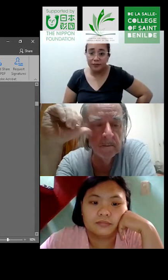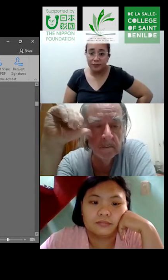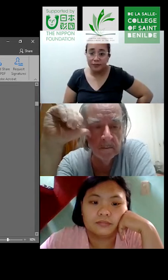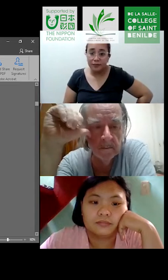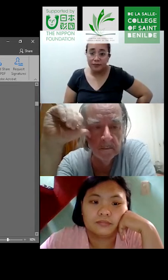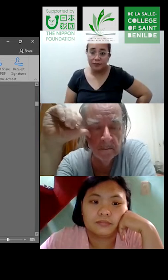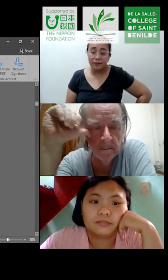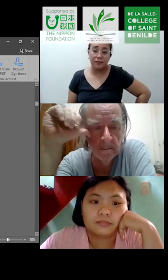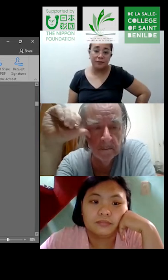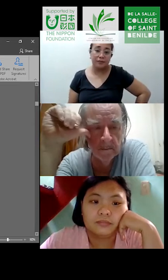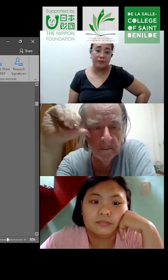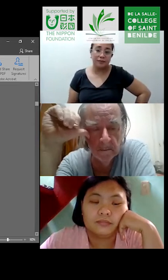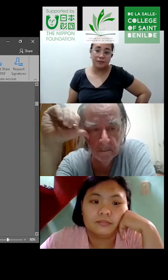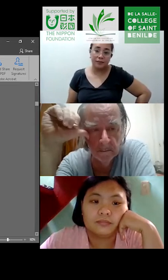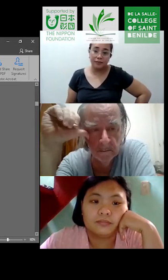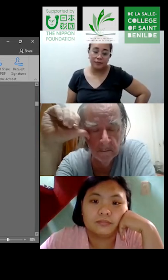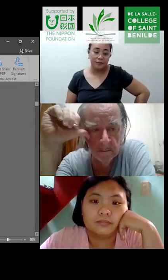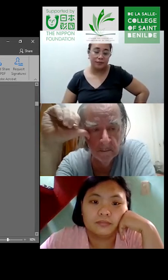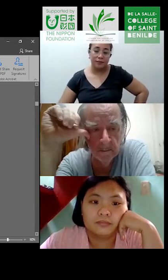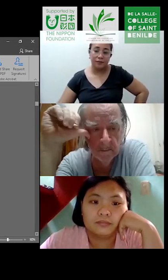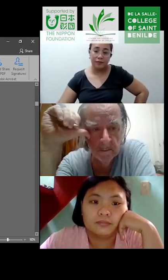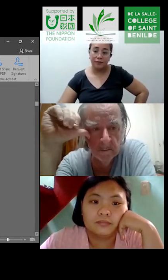Not the same. Ours is the same.